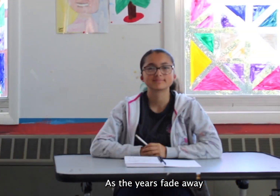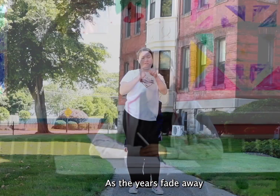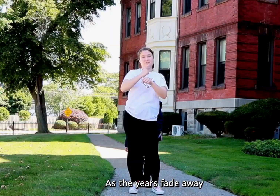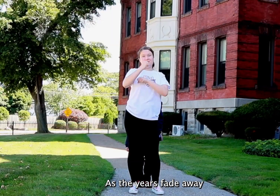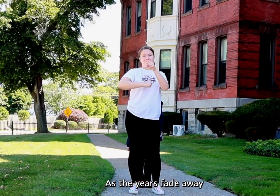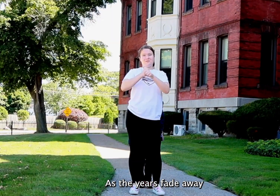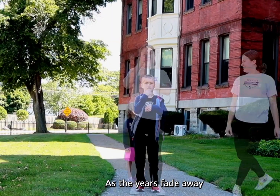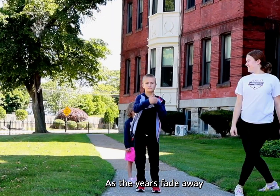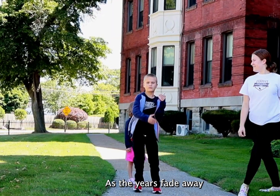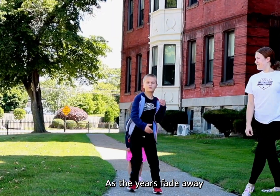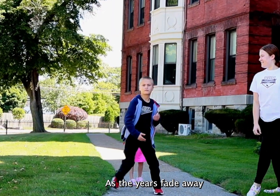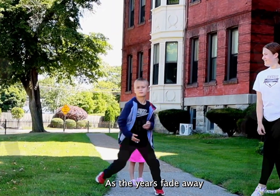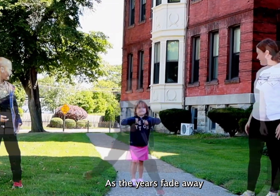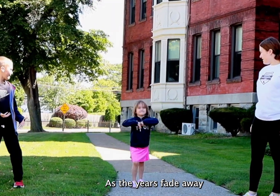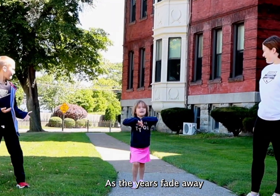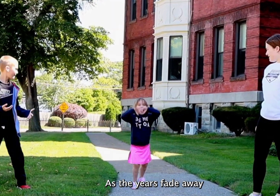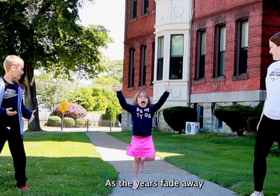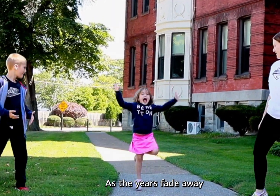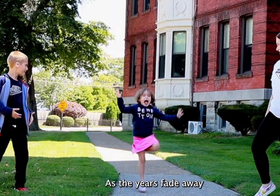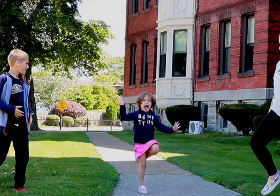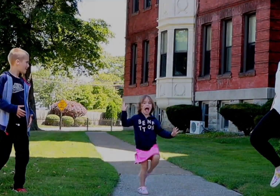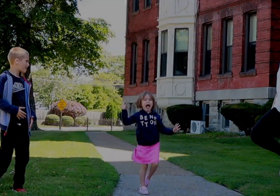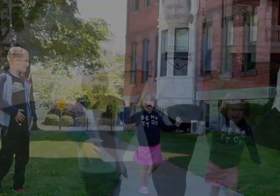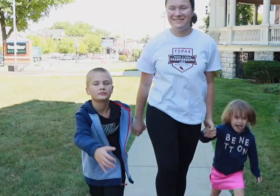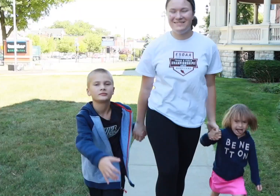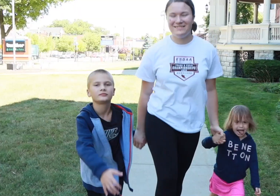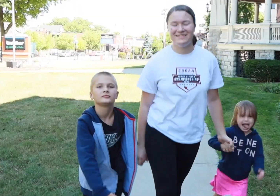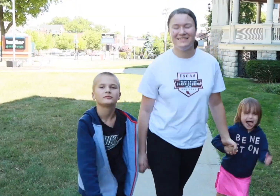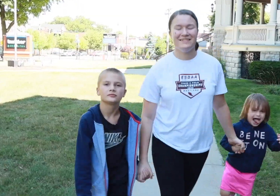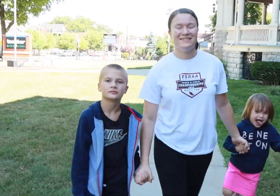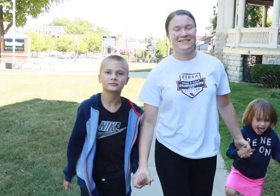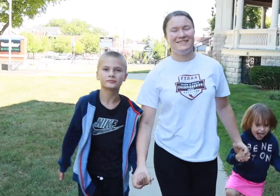the years fade away.